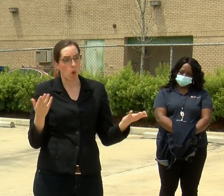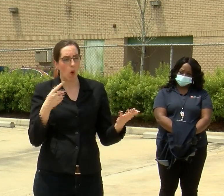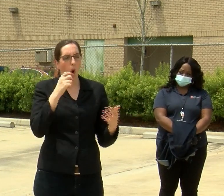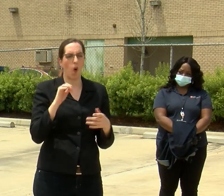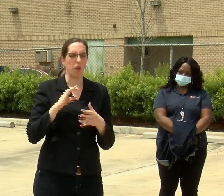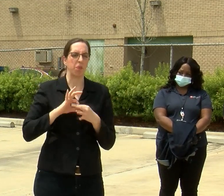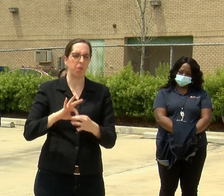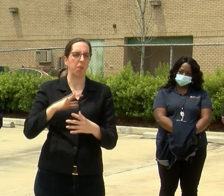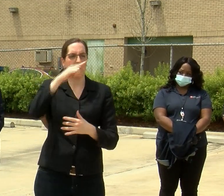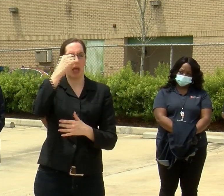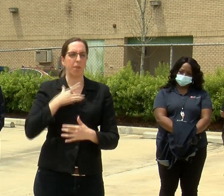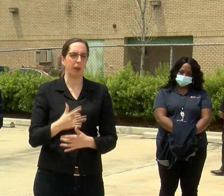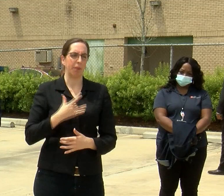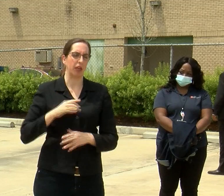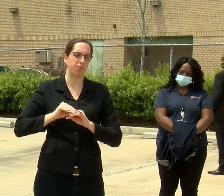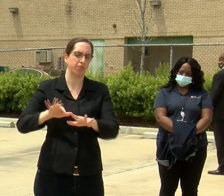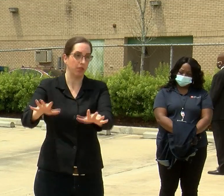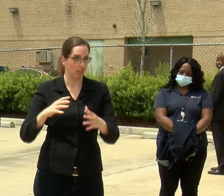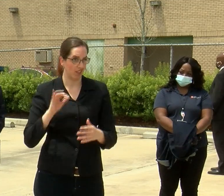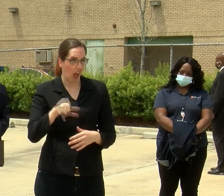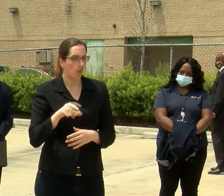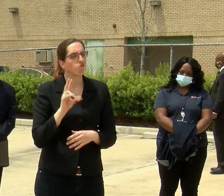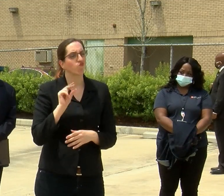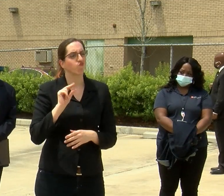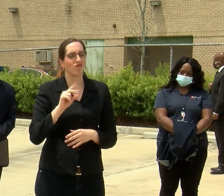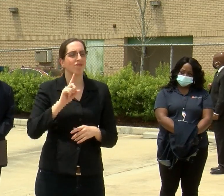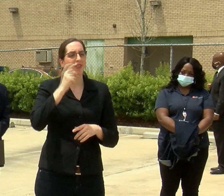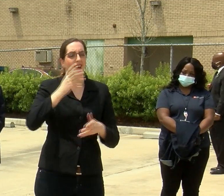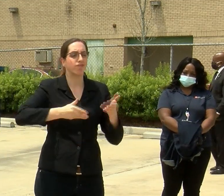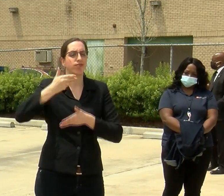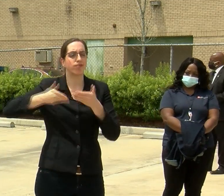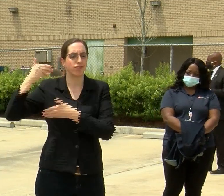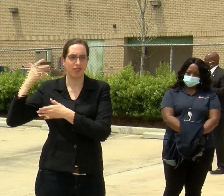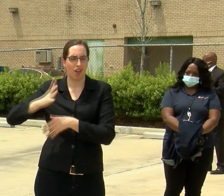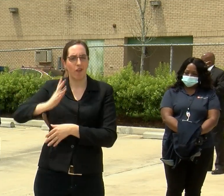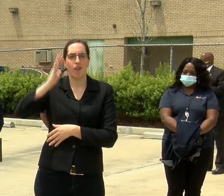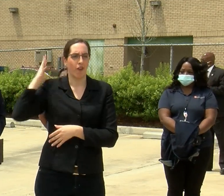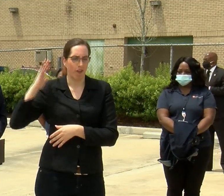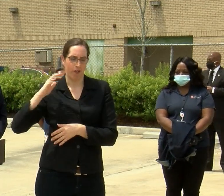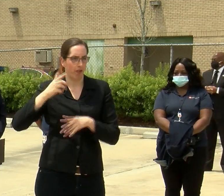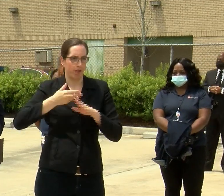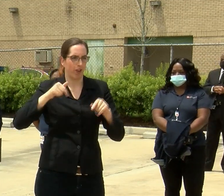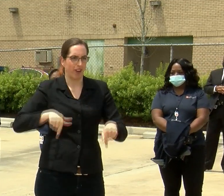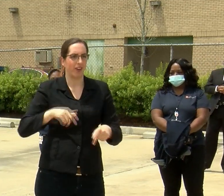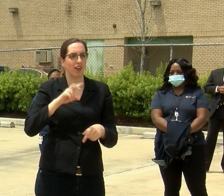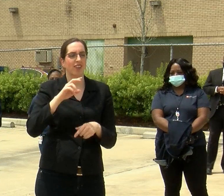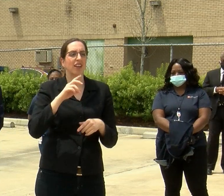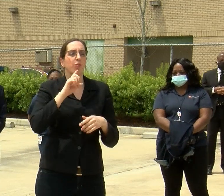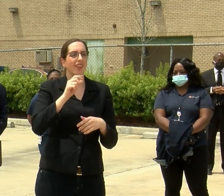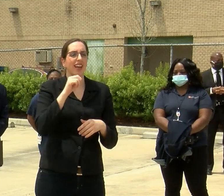it's a black thing or it's a minority thing. It's because long before this virus showed up, the virus of